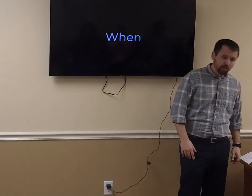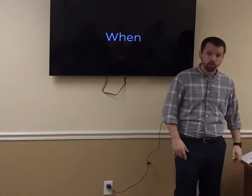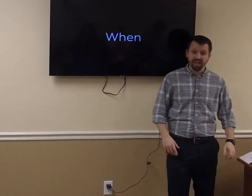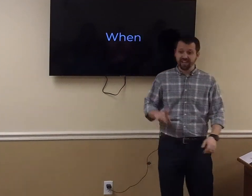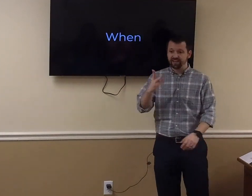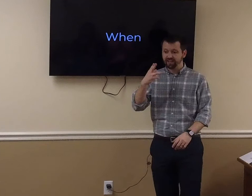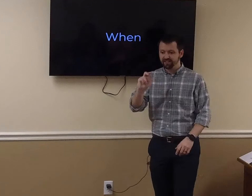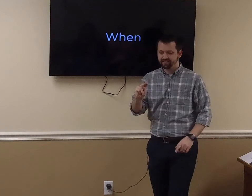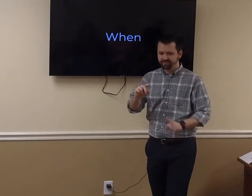When?